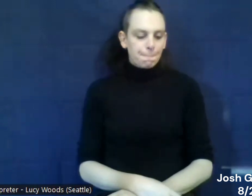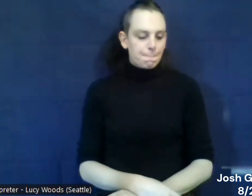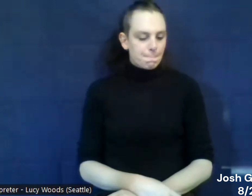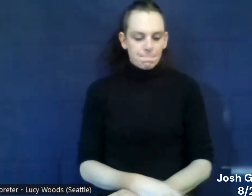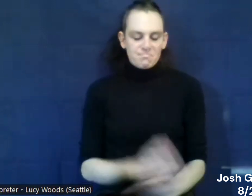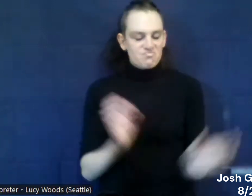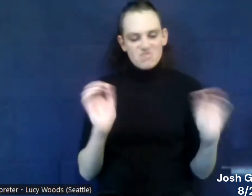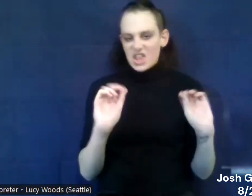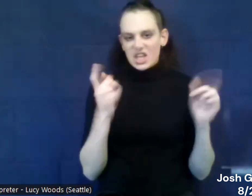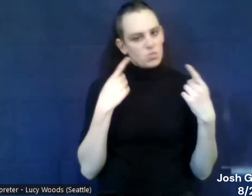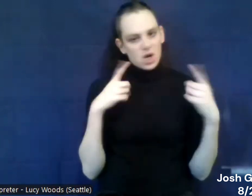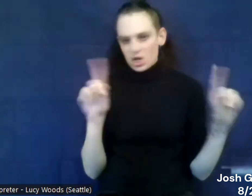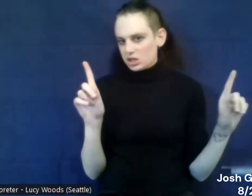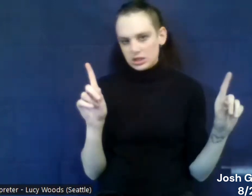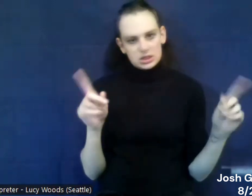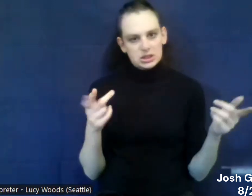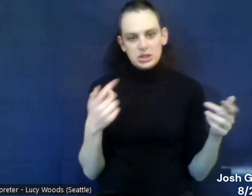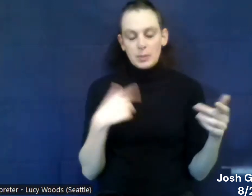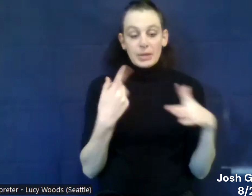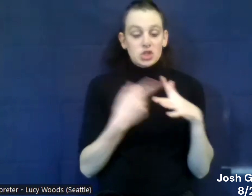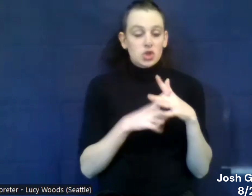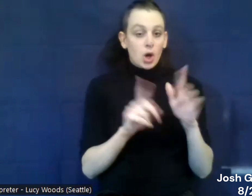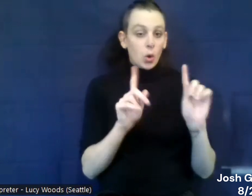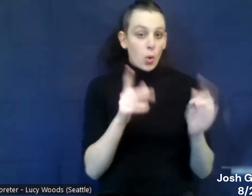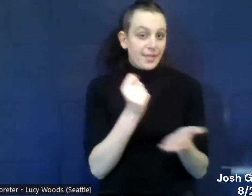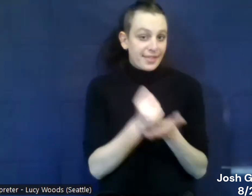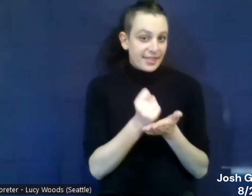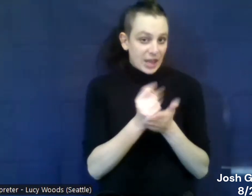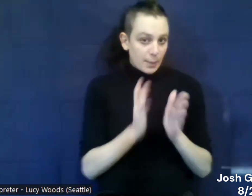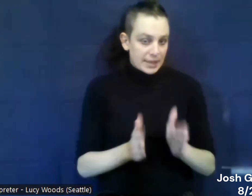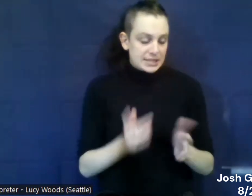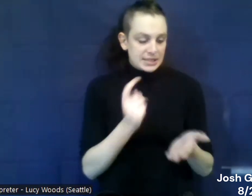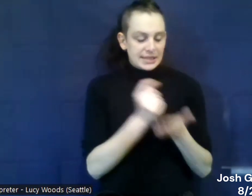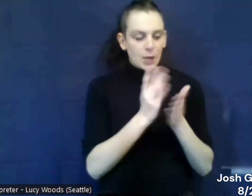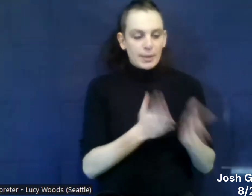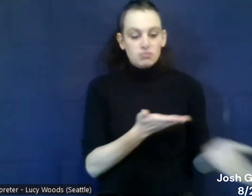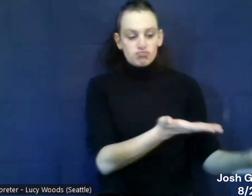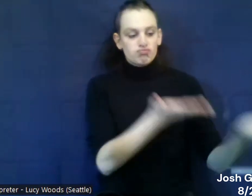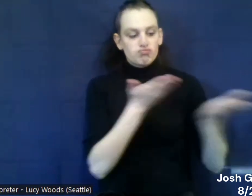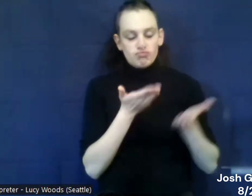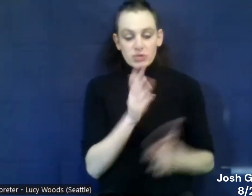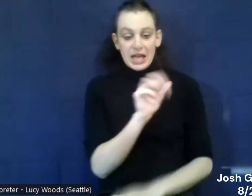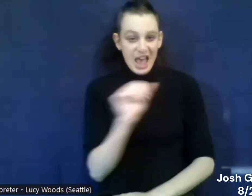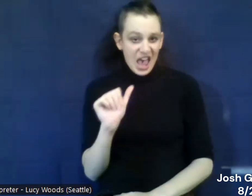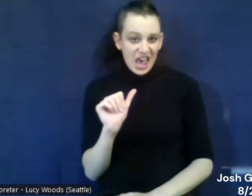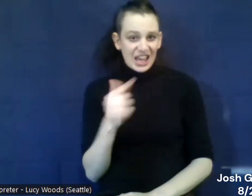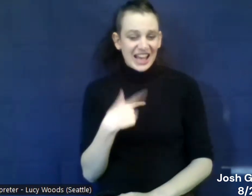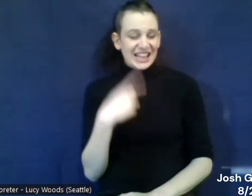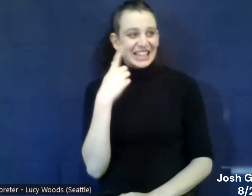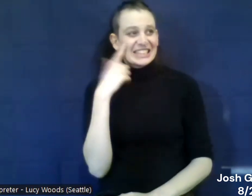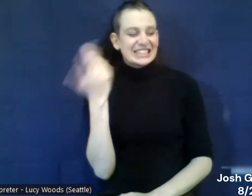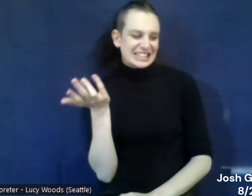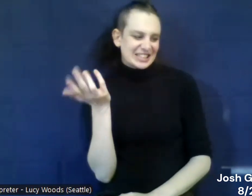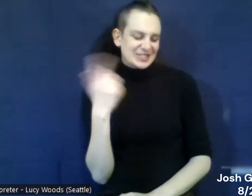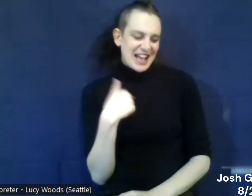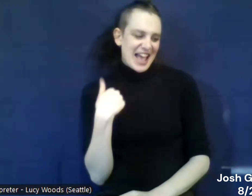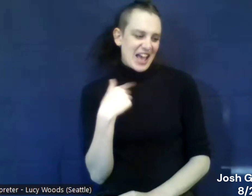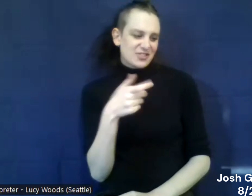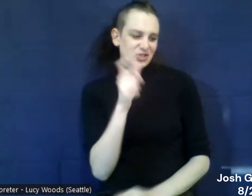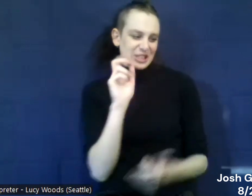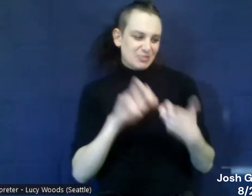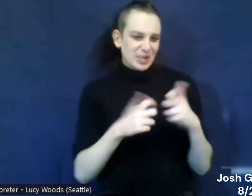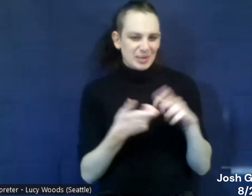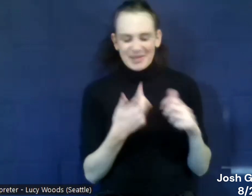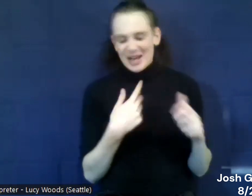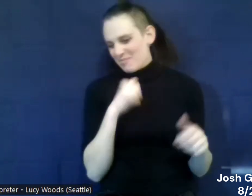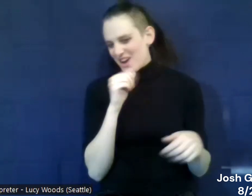nothing was working. I started seeing a therapist. My therapist recommended AA, and I was like, I have a drinking problem. I'm not